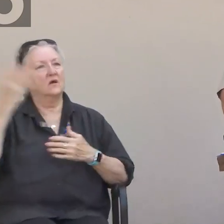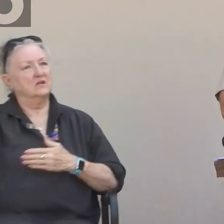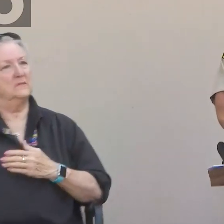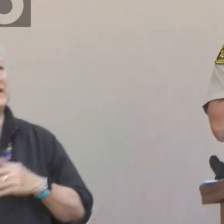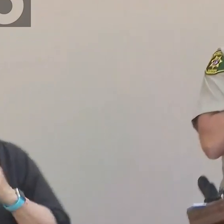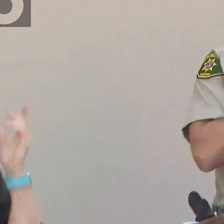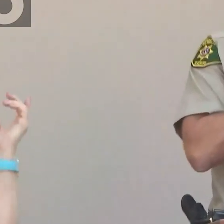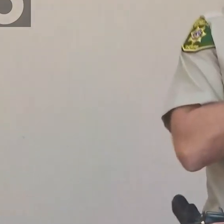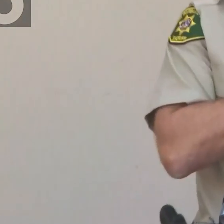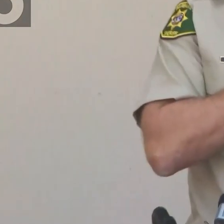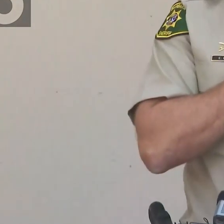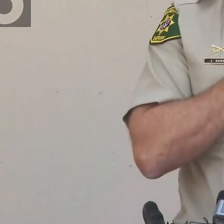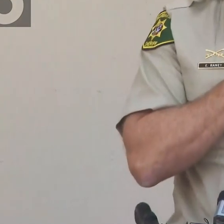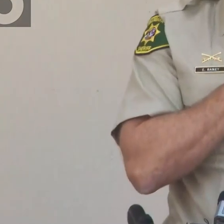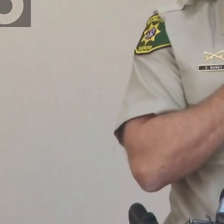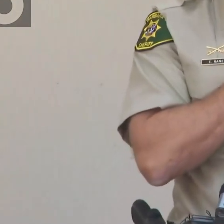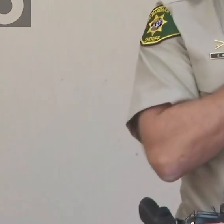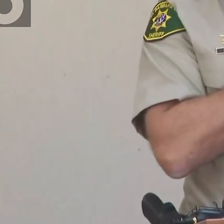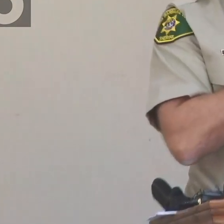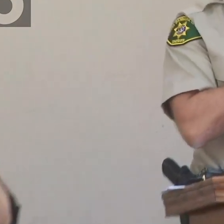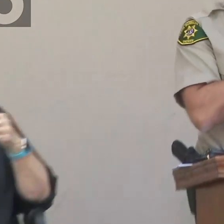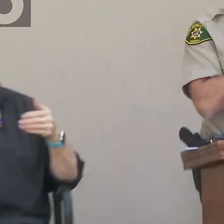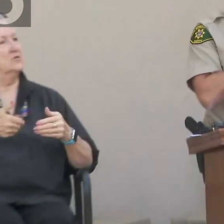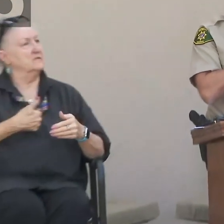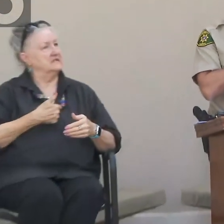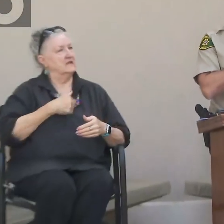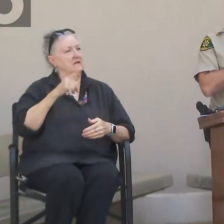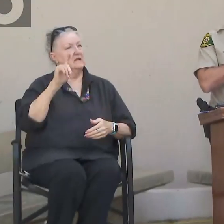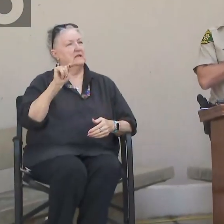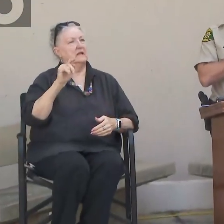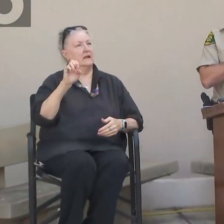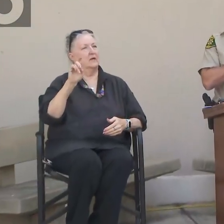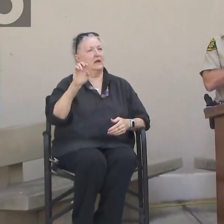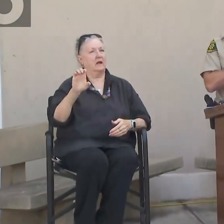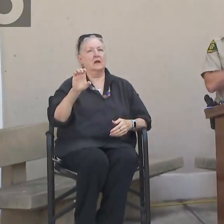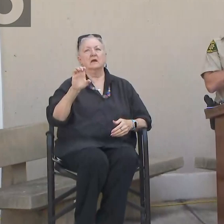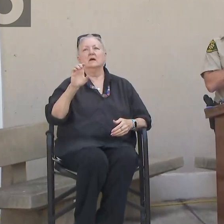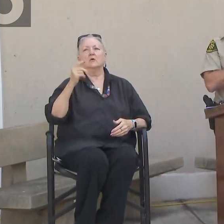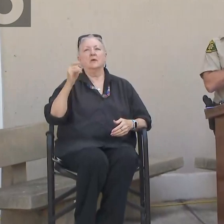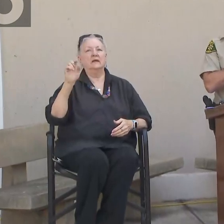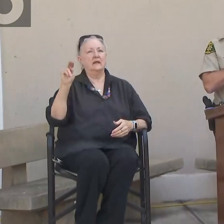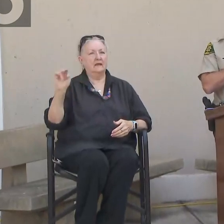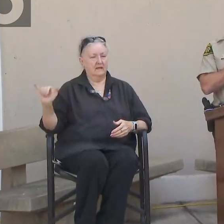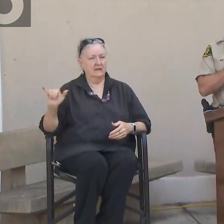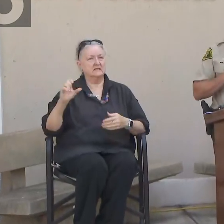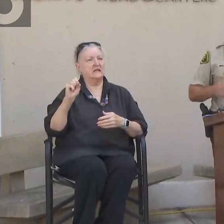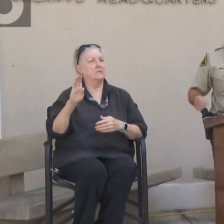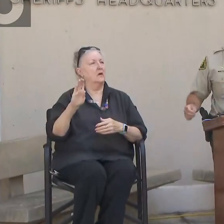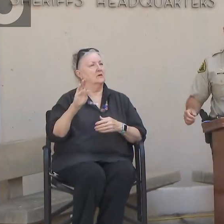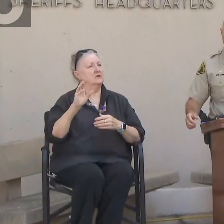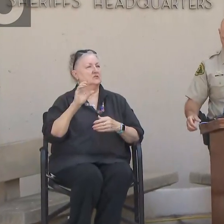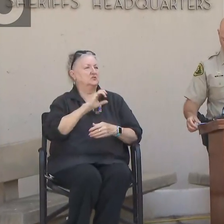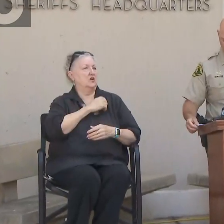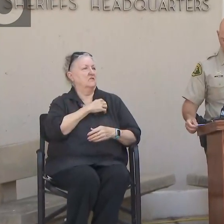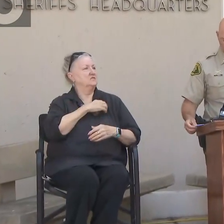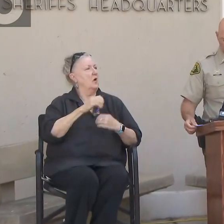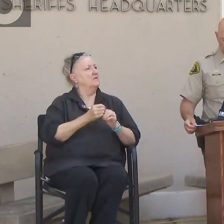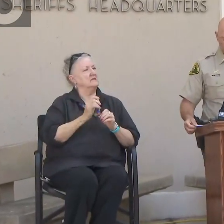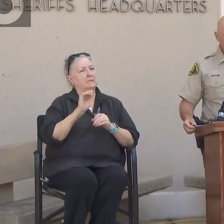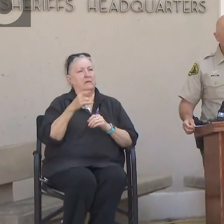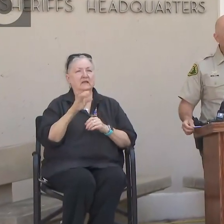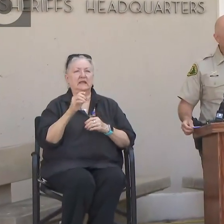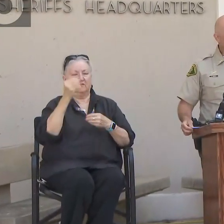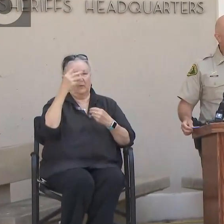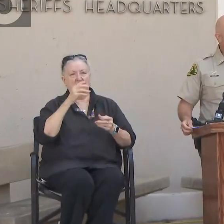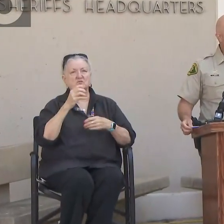Come out. I just wanted to introduce myself. I'm Lieutenant Eric Rainey with the Santa Barbara Sheriff's Office, Public Information Officer.